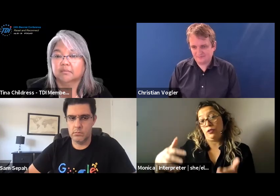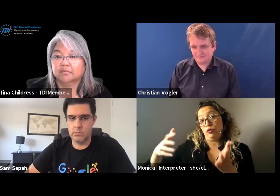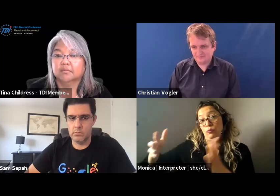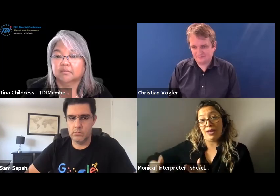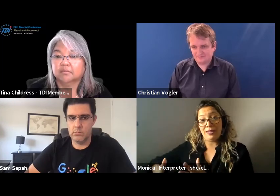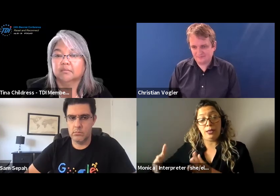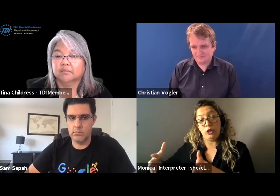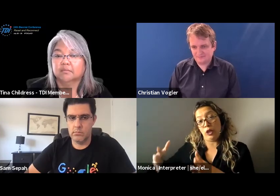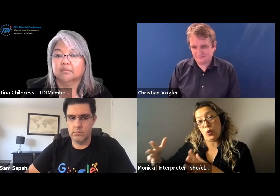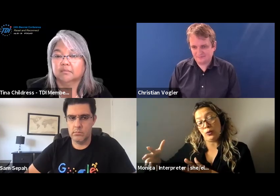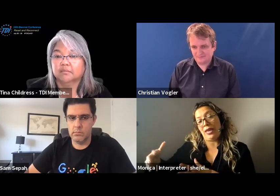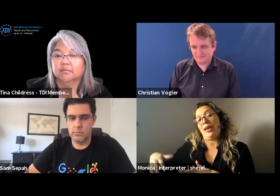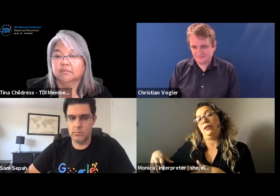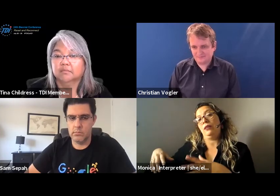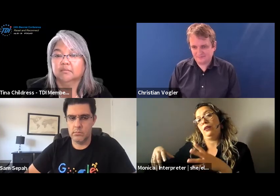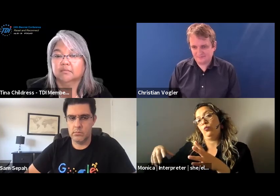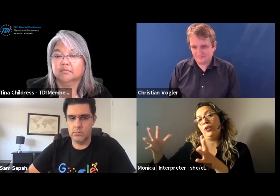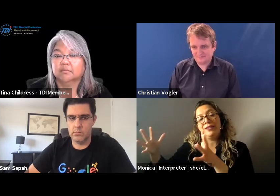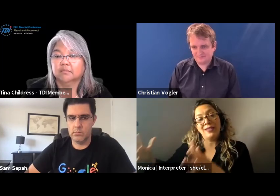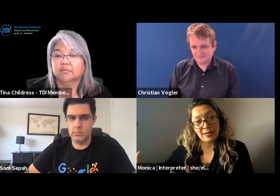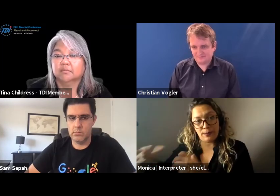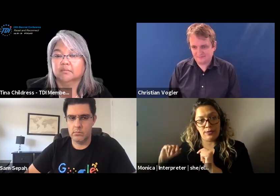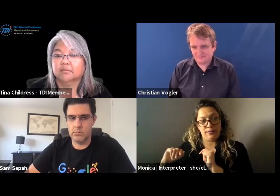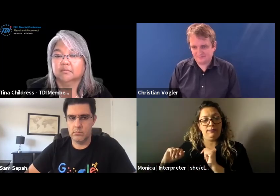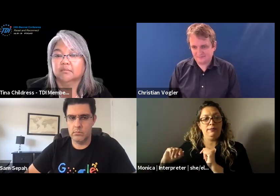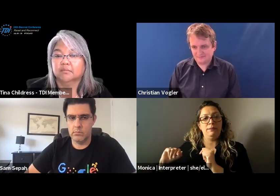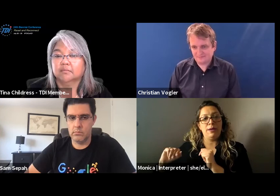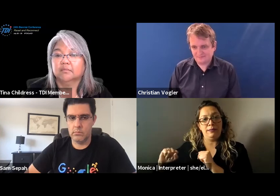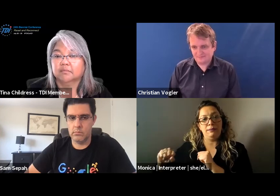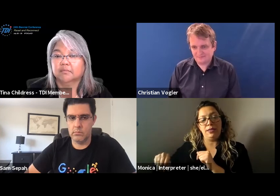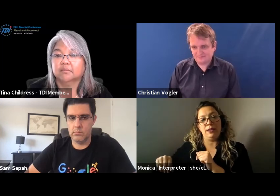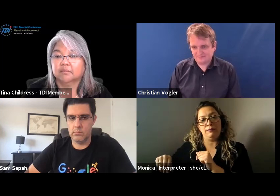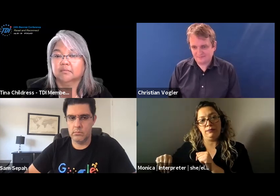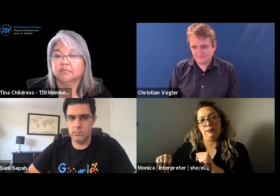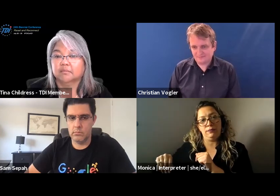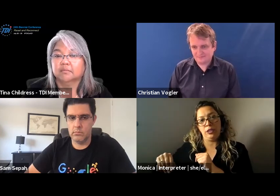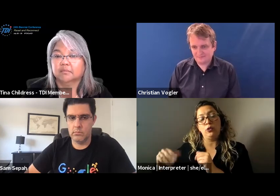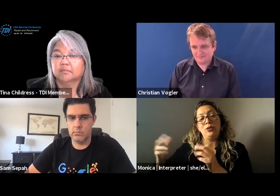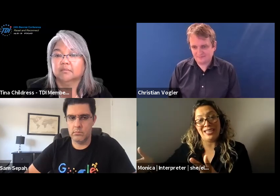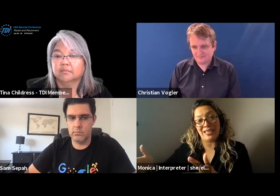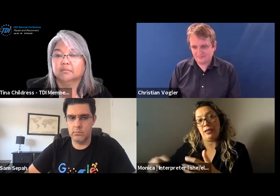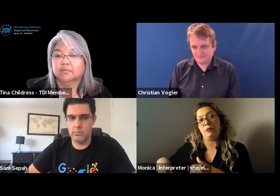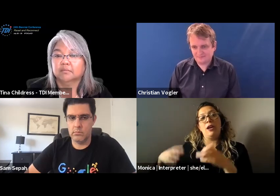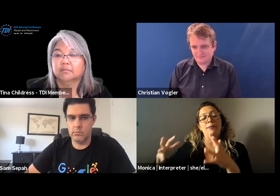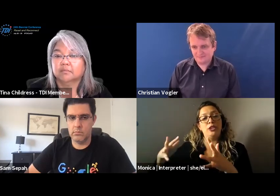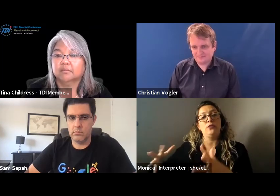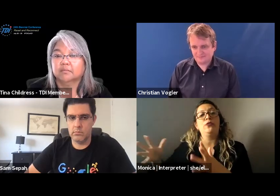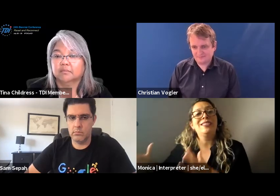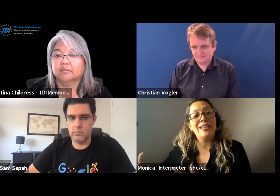you might be looking only at what a sighted person might be needing, and accommodations for a sighted